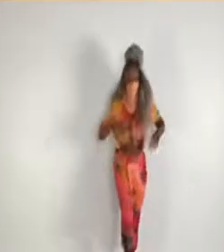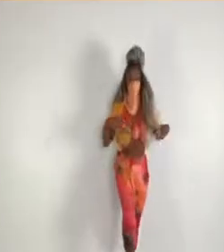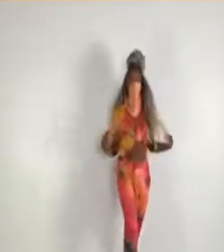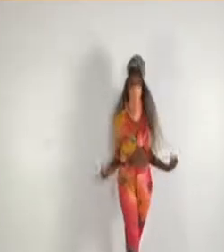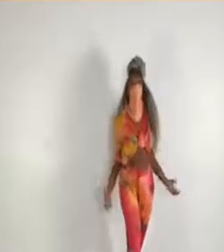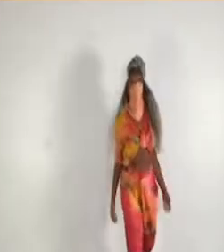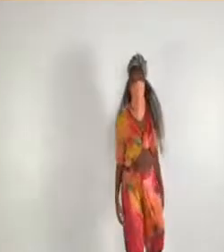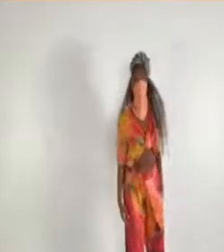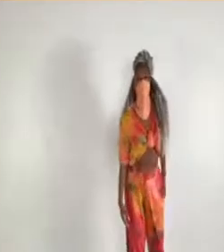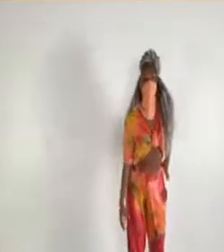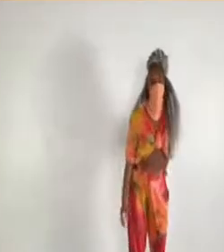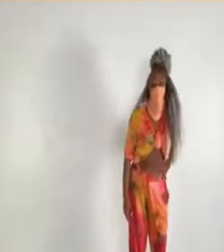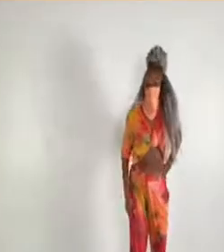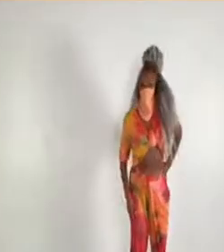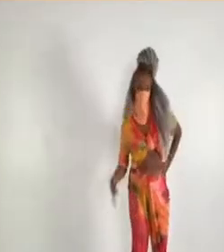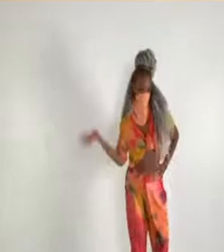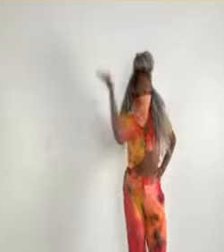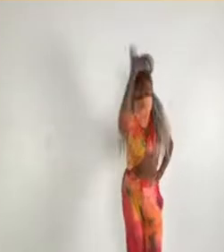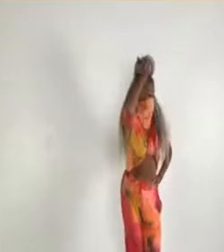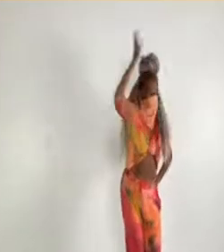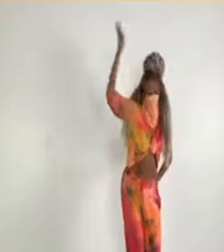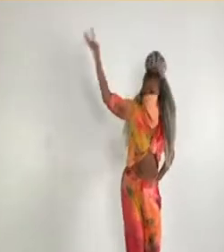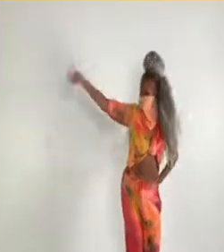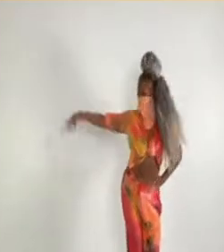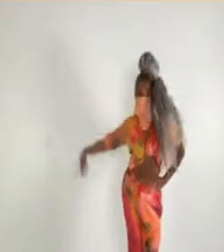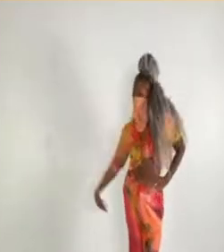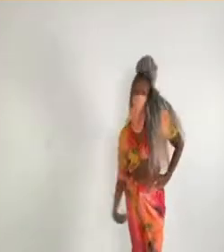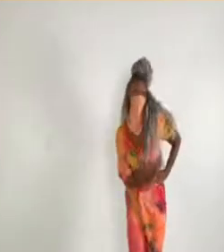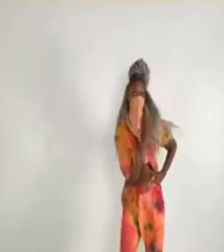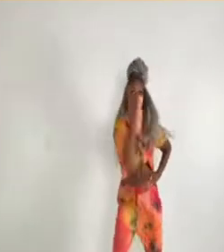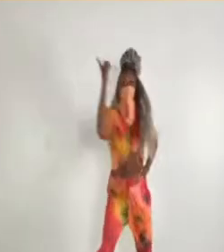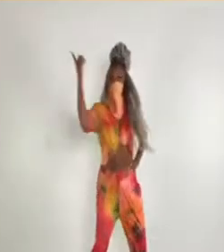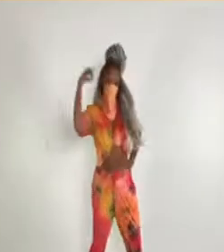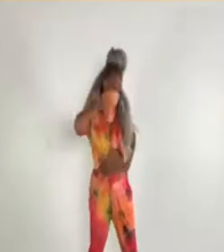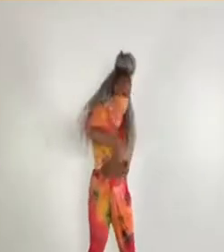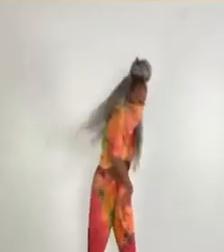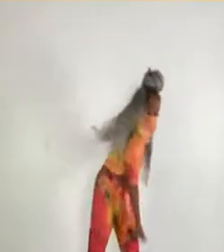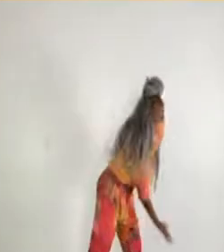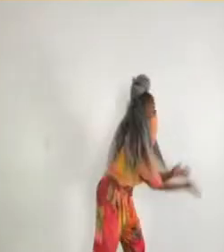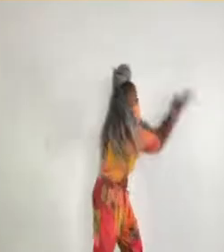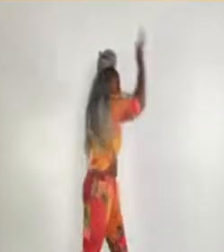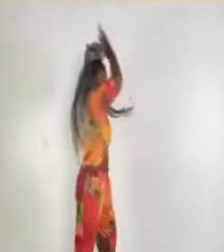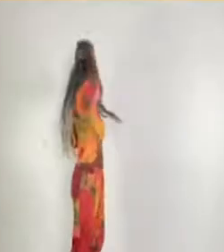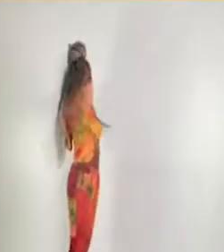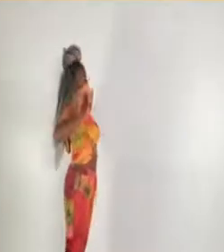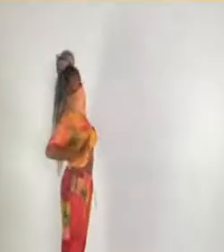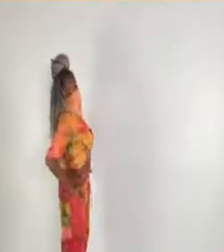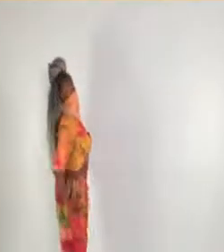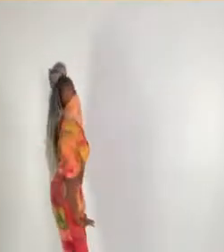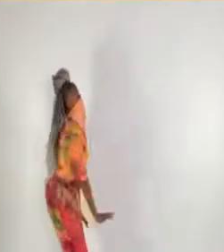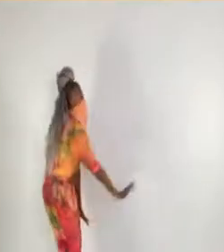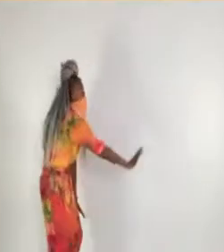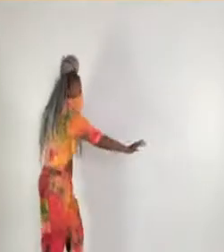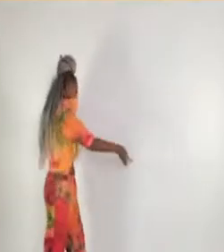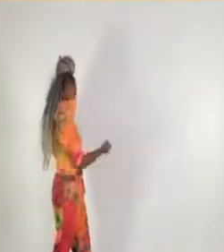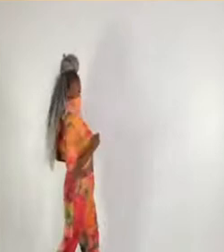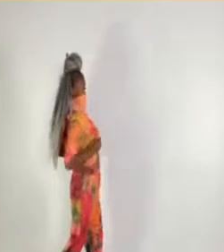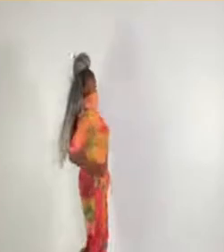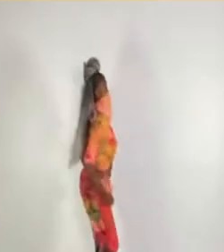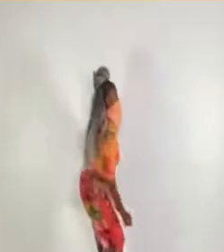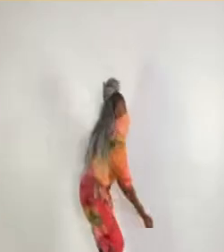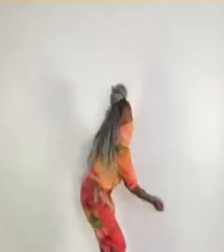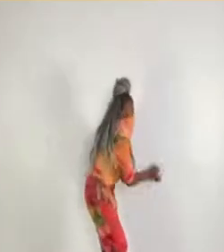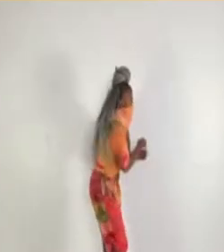was Humpty Dumpty's fall. All the Queen's woman didn't do a damn thing to put her fractured soul back together